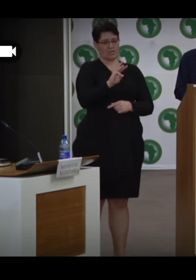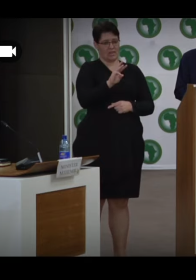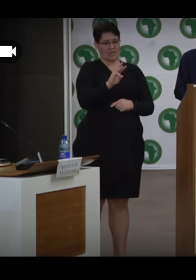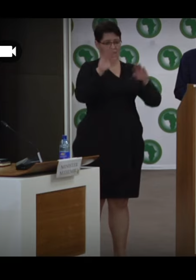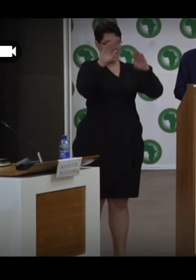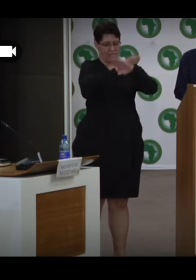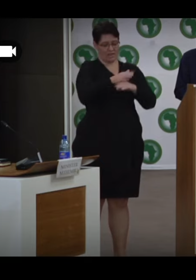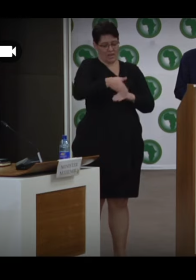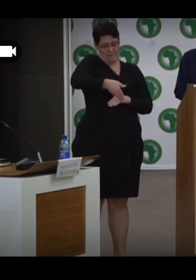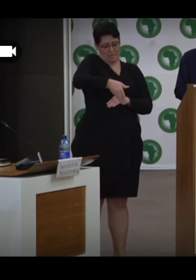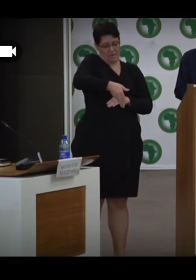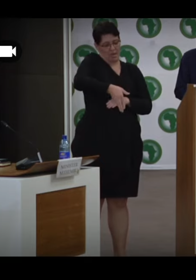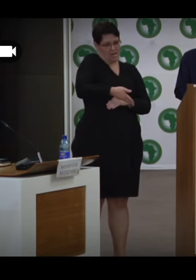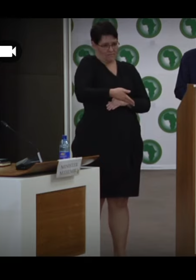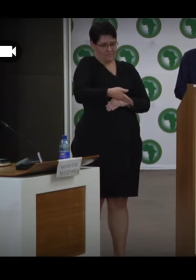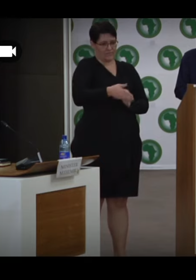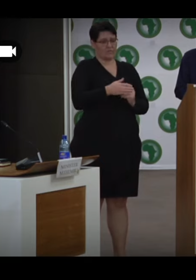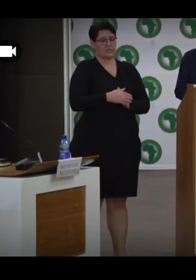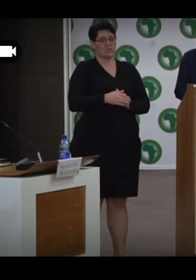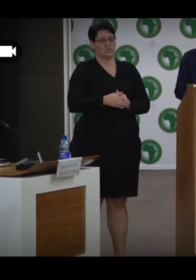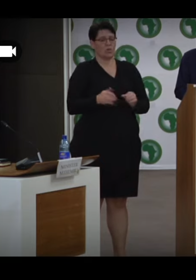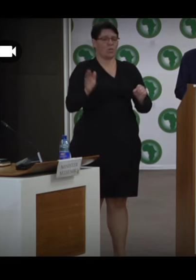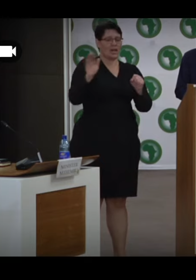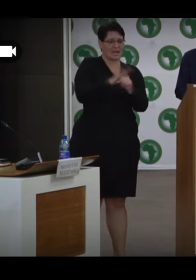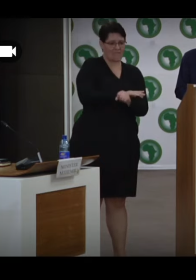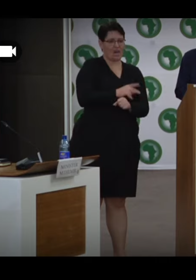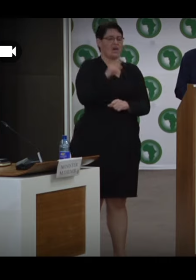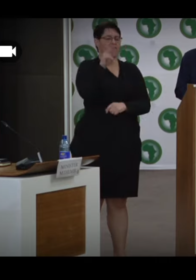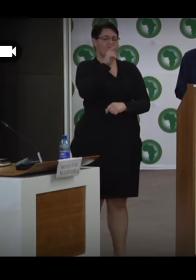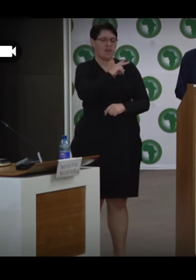after midnight. In other words, the lockdown covers